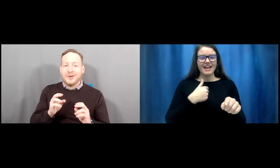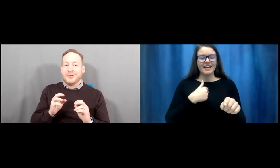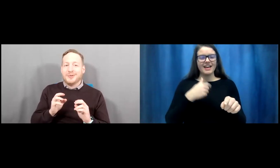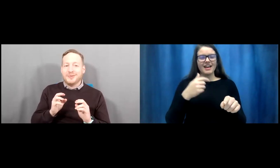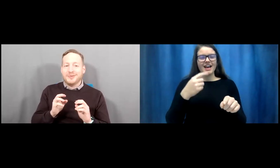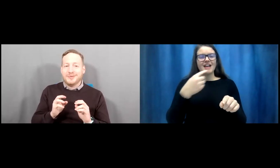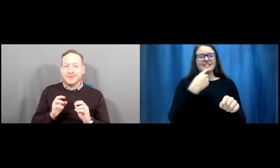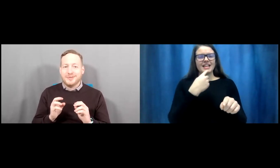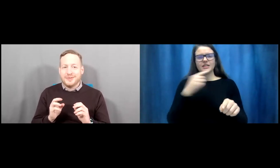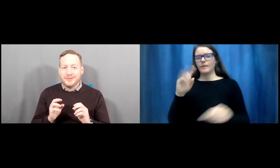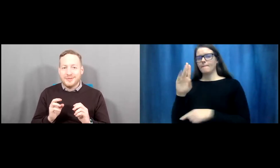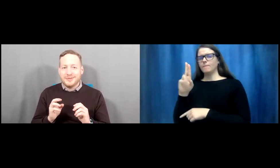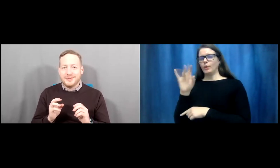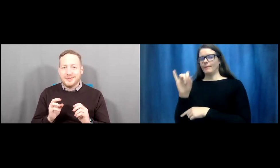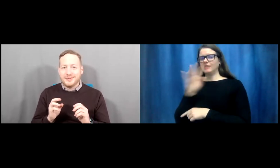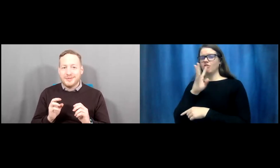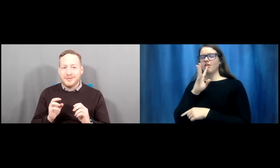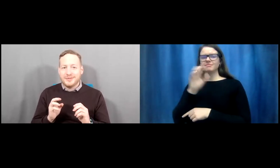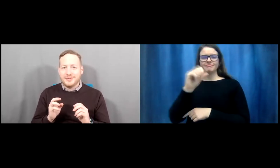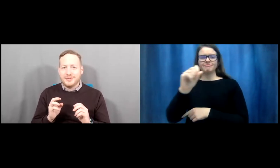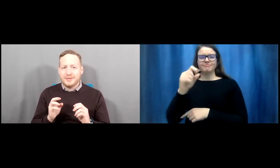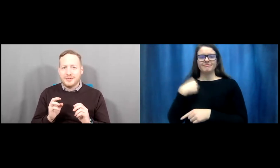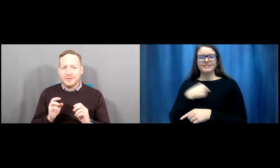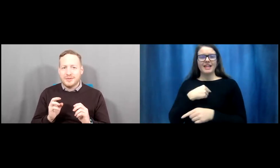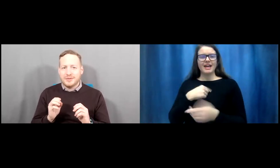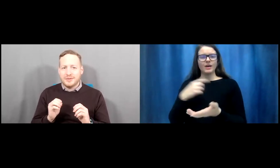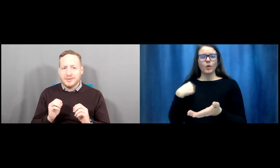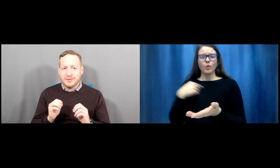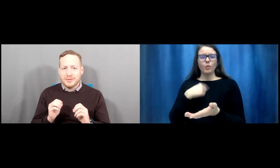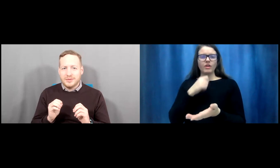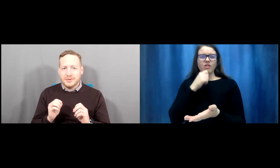it's a goal that we're not going back on it.